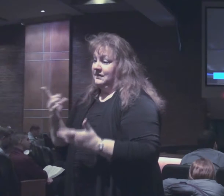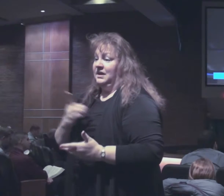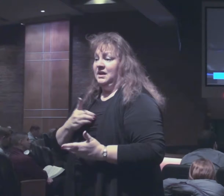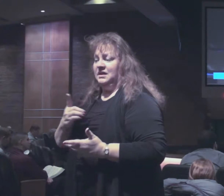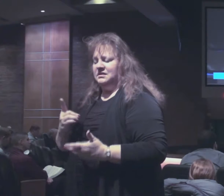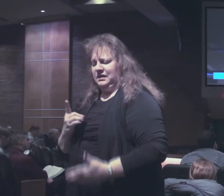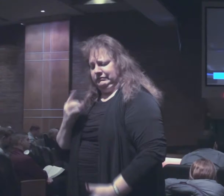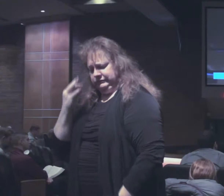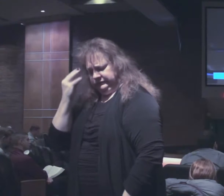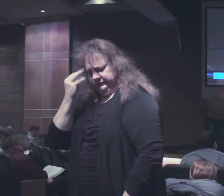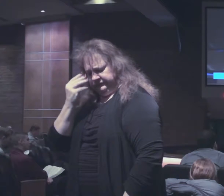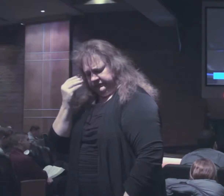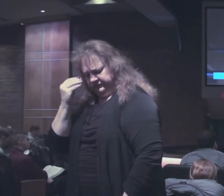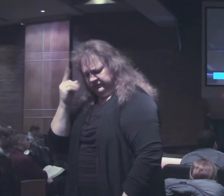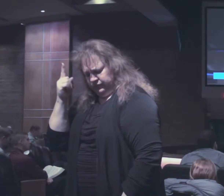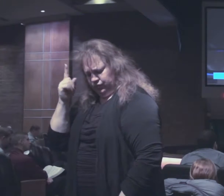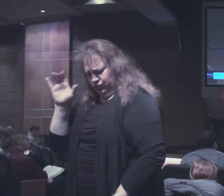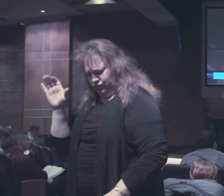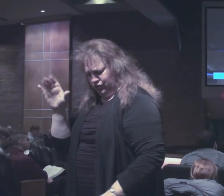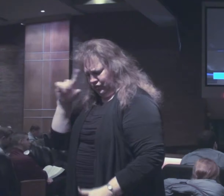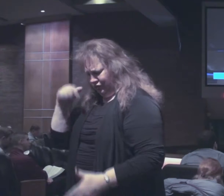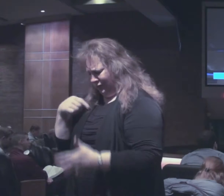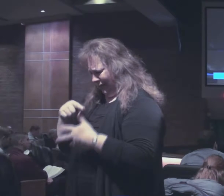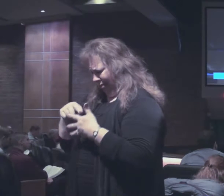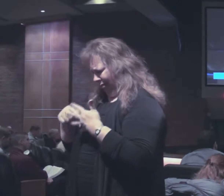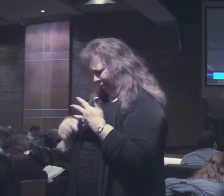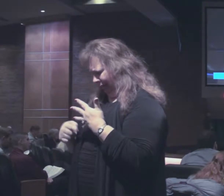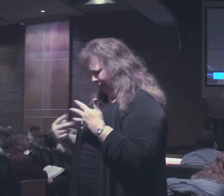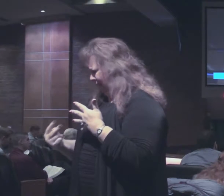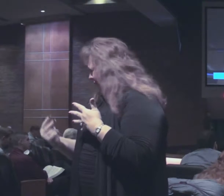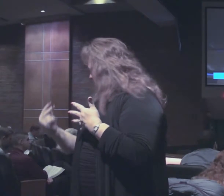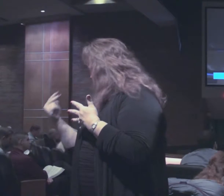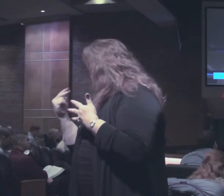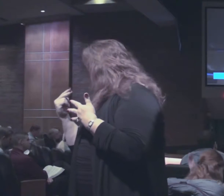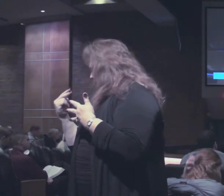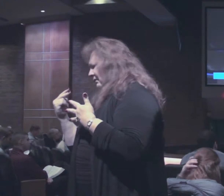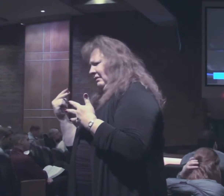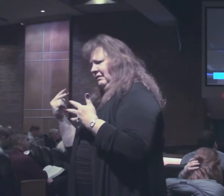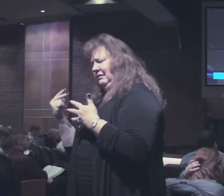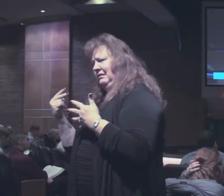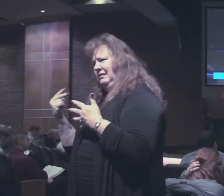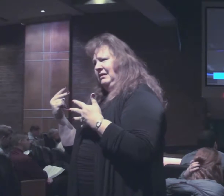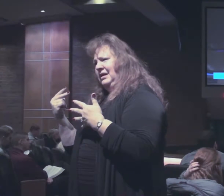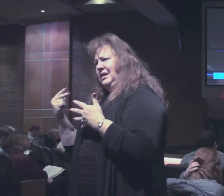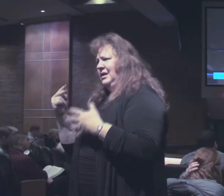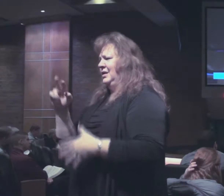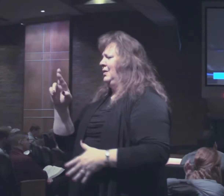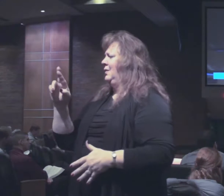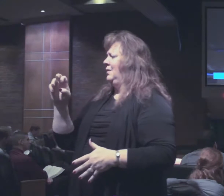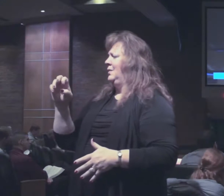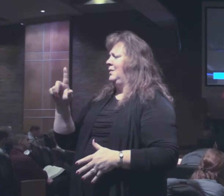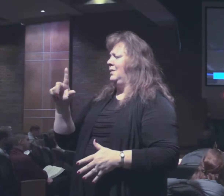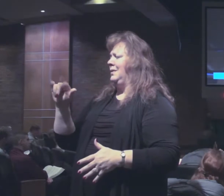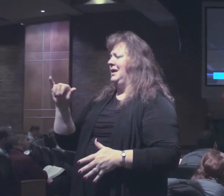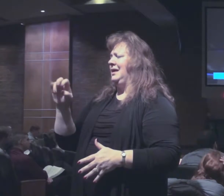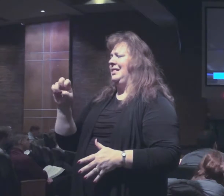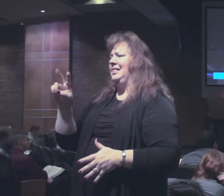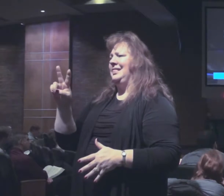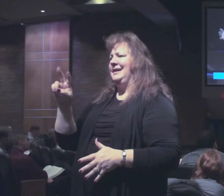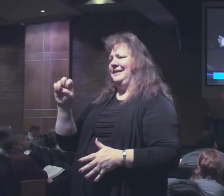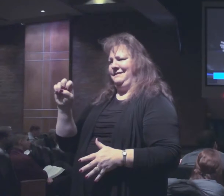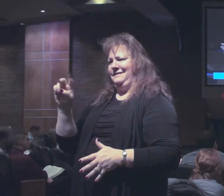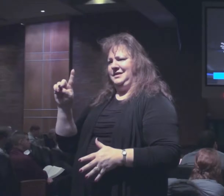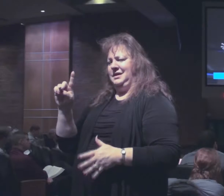David reflects on what God has done for him in the past. You have relieved, a word that means